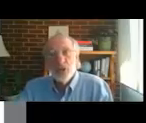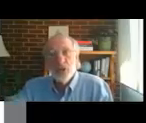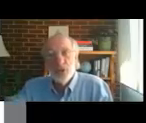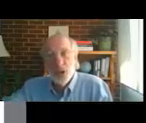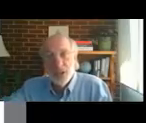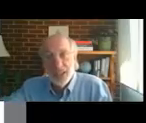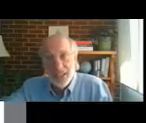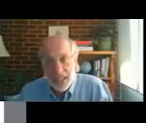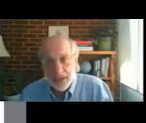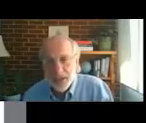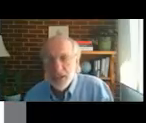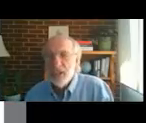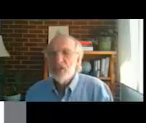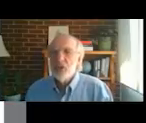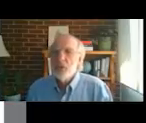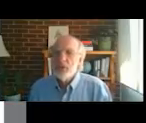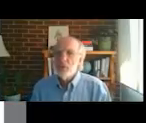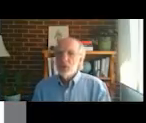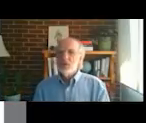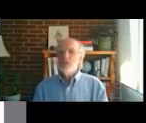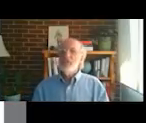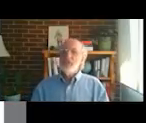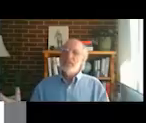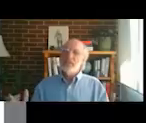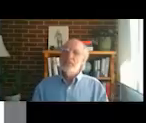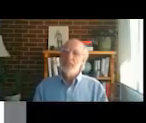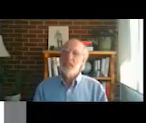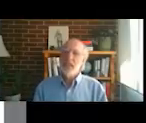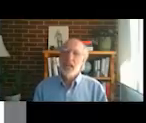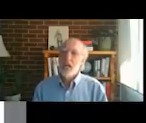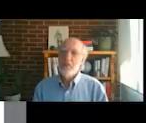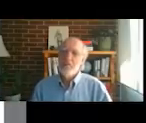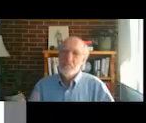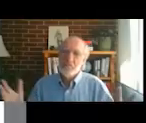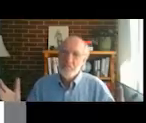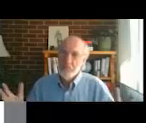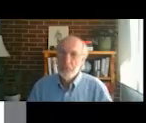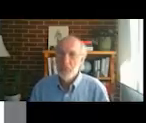know strongly enough. So what you want to do is simply,